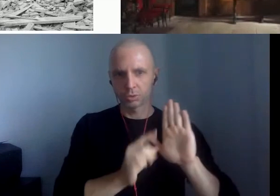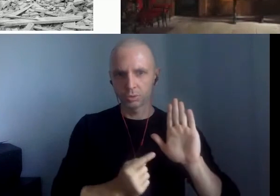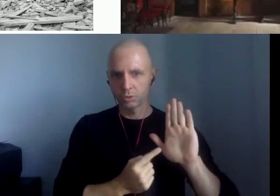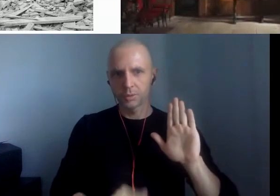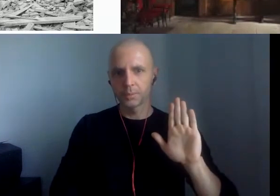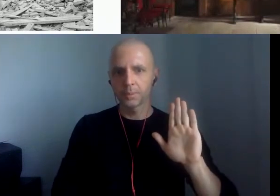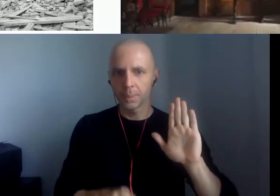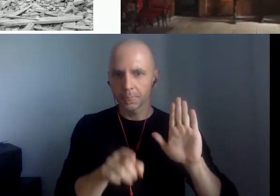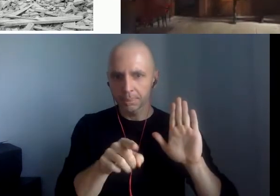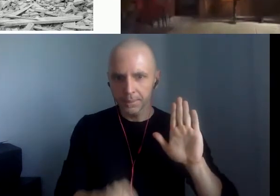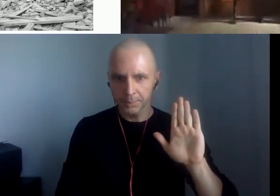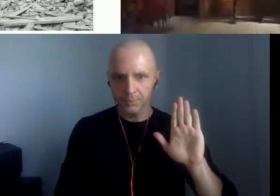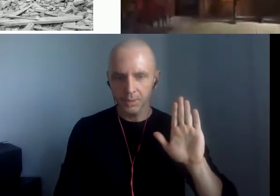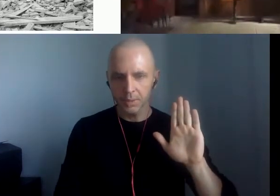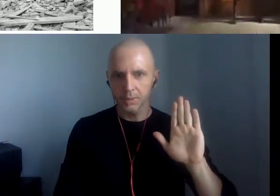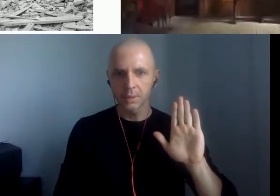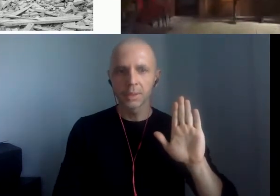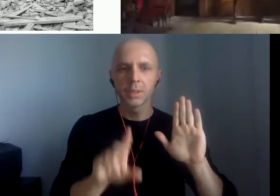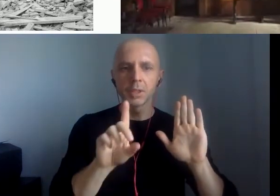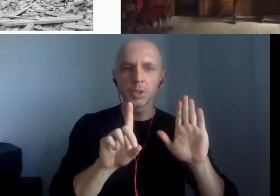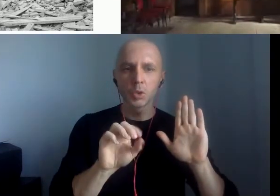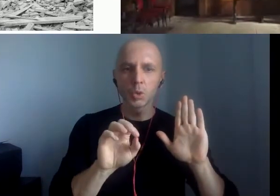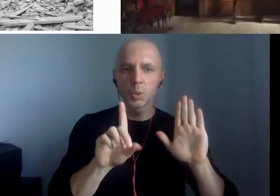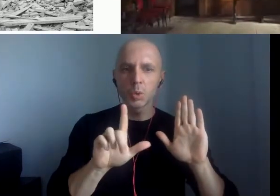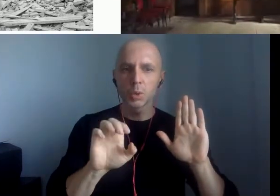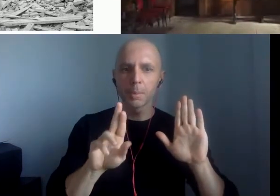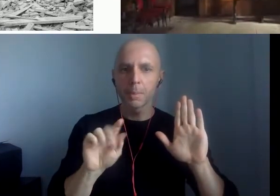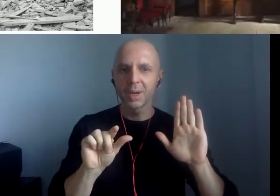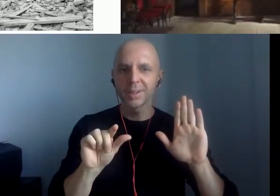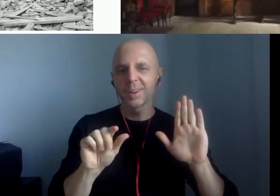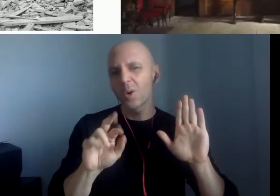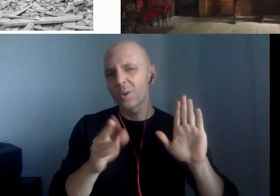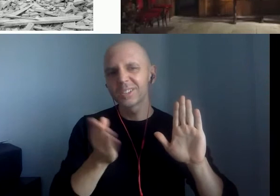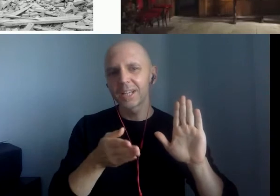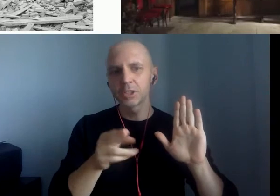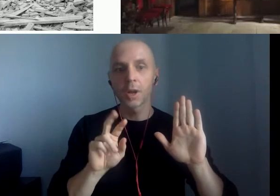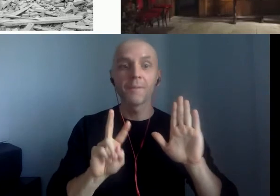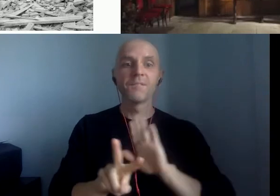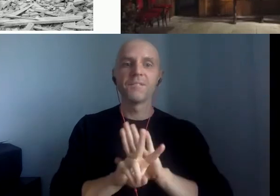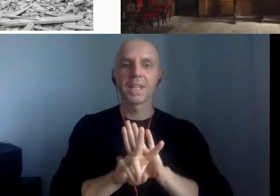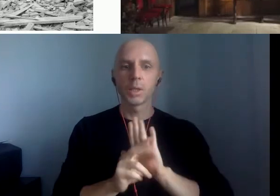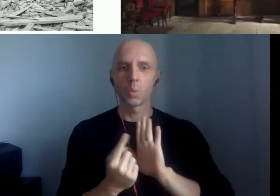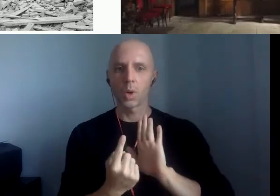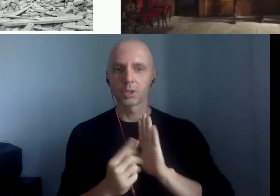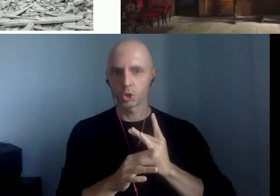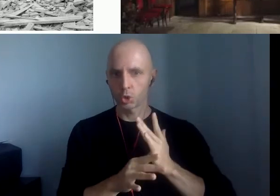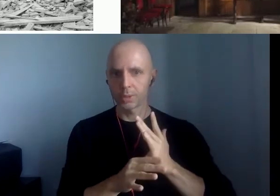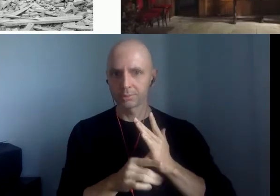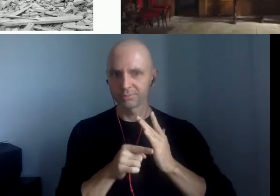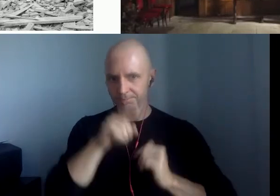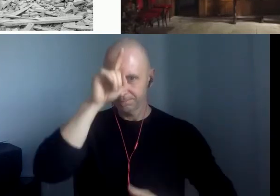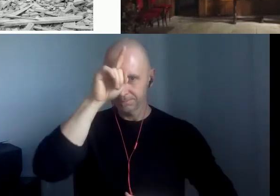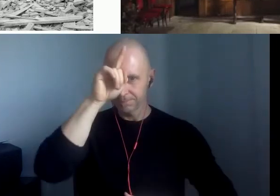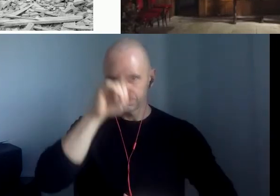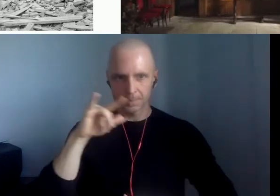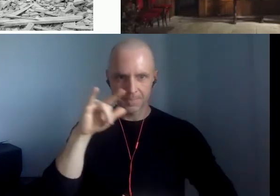as a buzz bomb or a Doodlebug, or more properly a V1. So it was one of the German vengeance weapons that